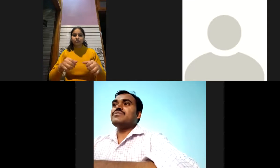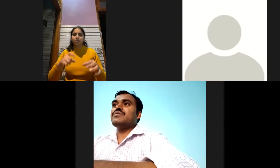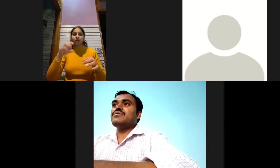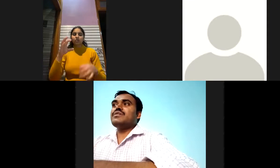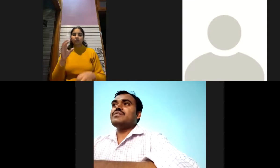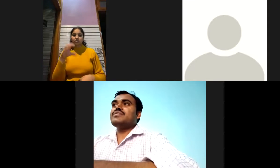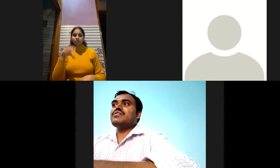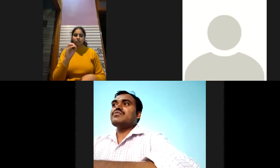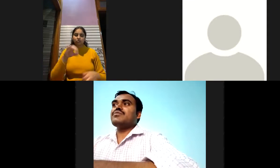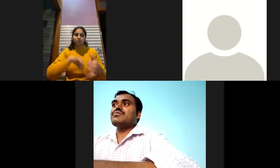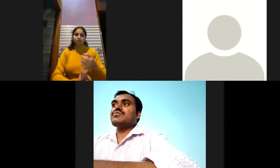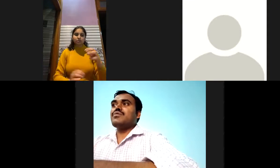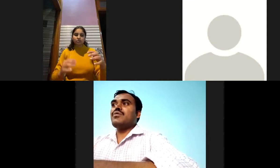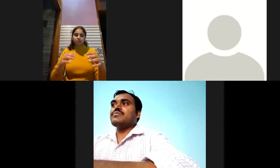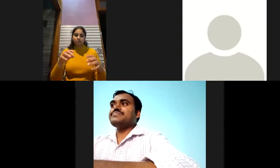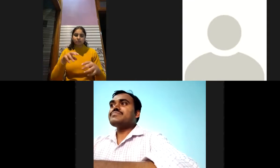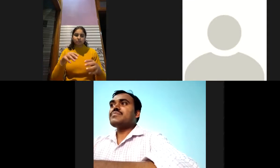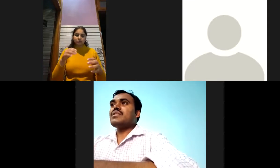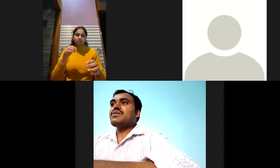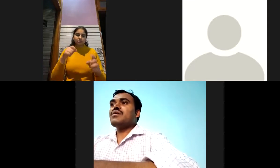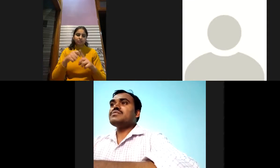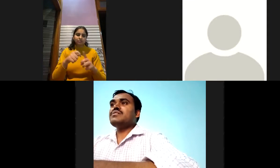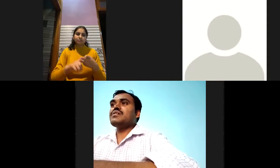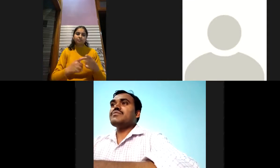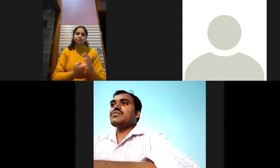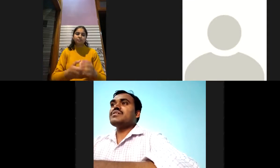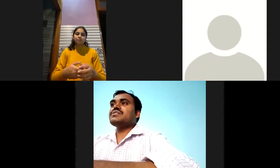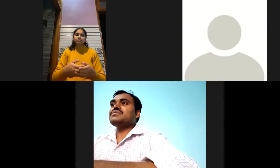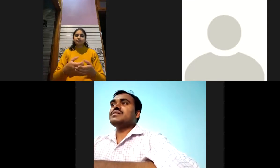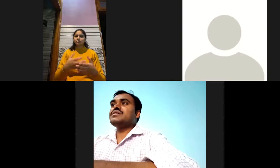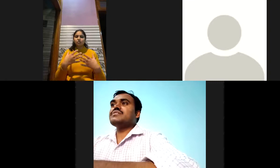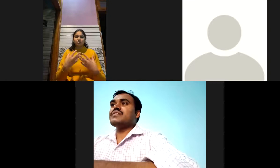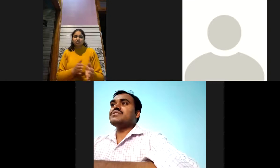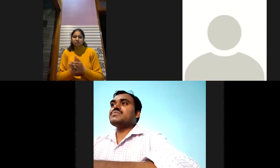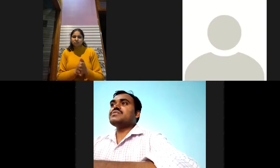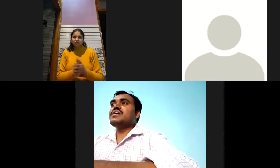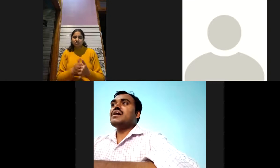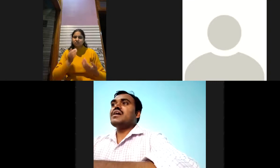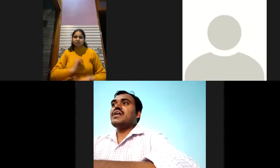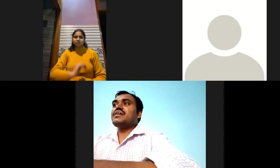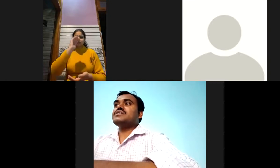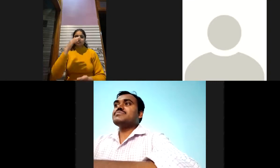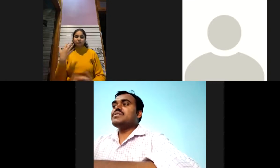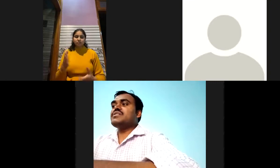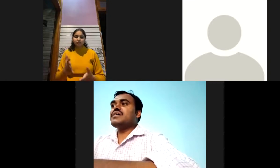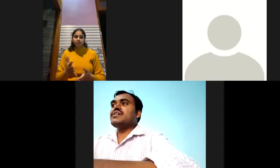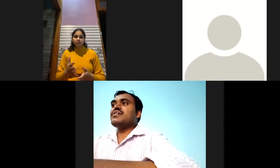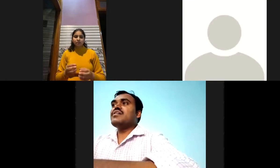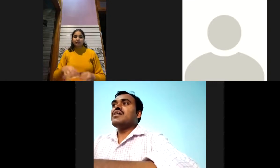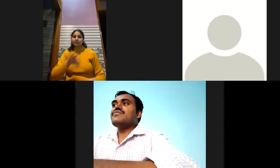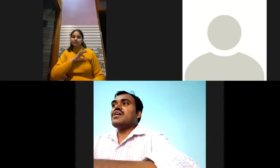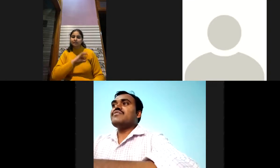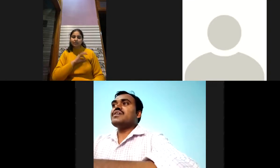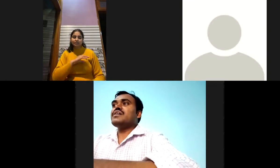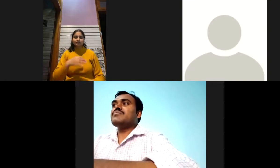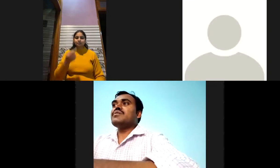willing to, he decides not to grow. But Oscar was not interested in his father's words and liked his mother's idea